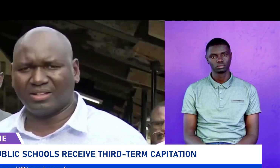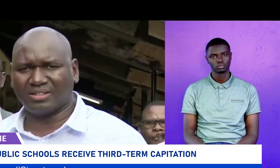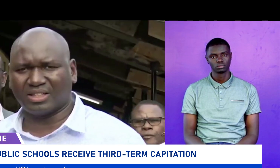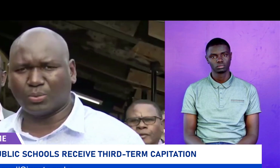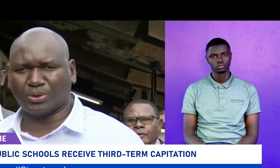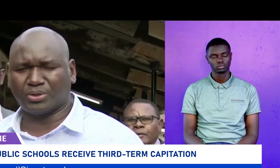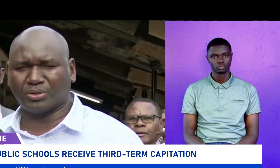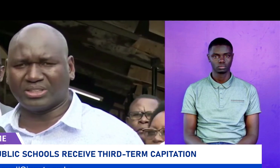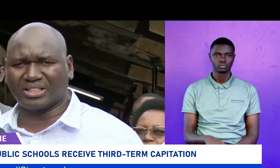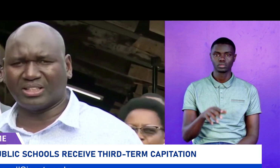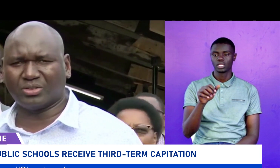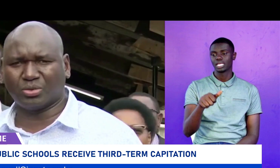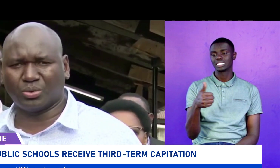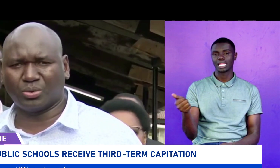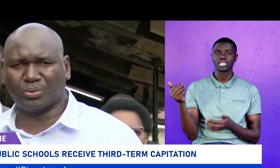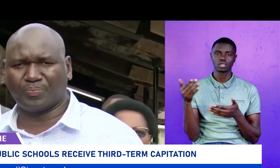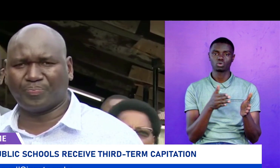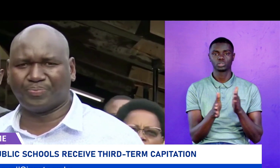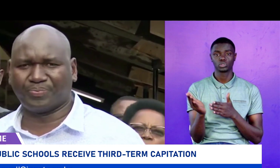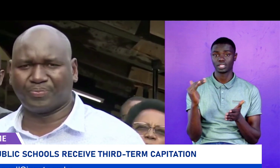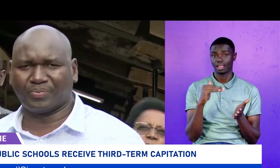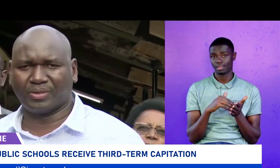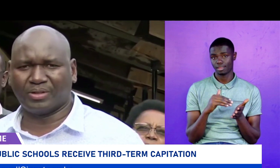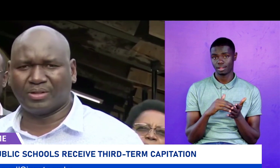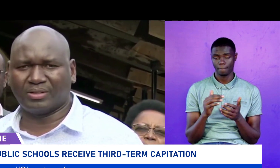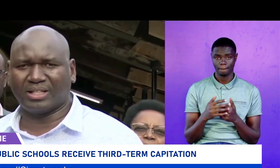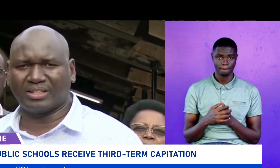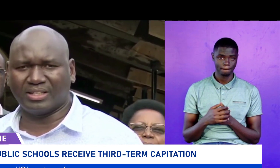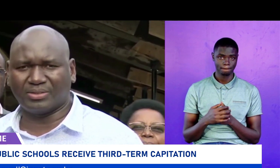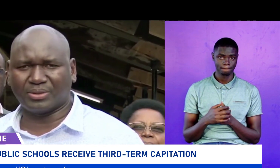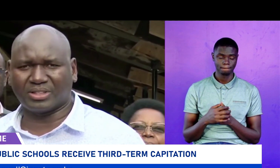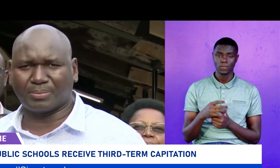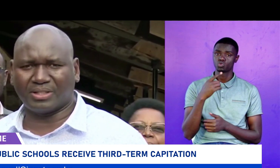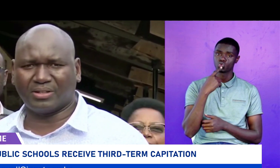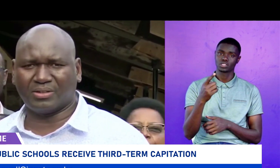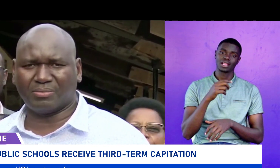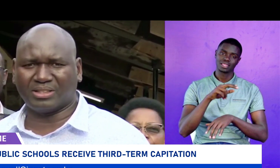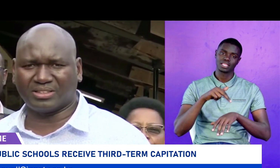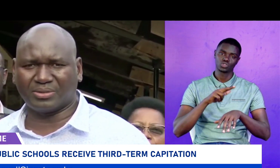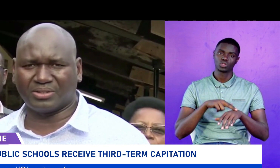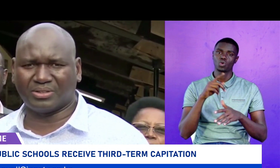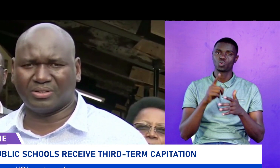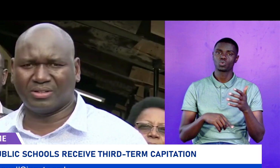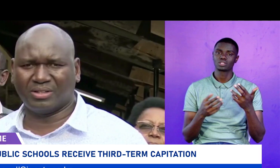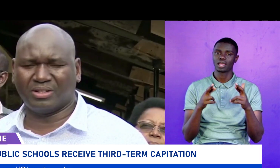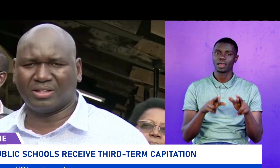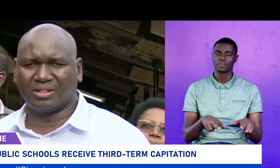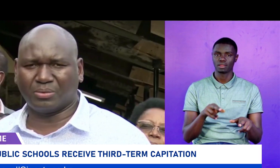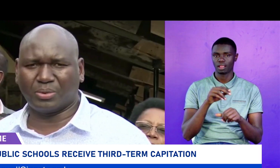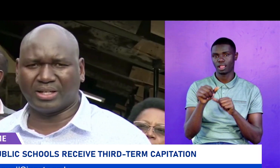It's another opportunity once again to tell the nation what's happening on matters education. We are